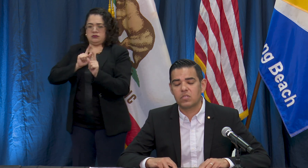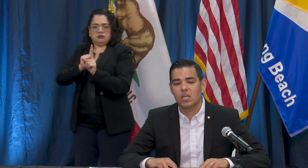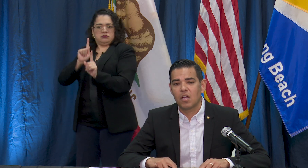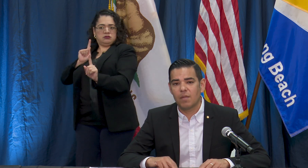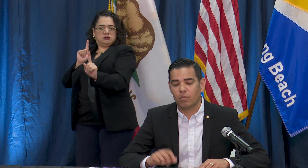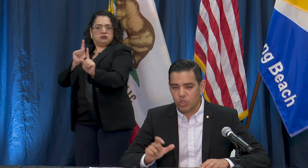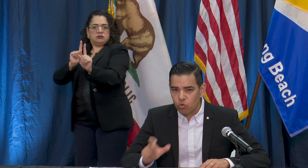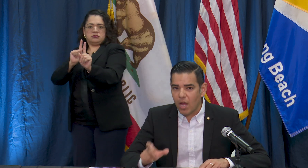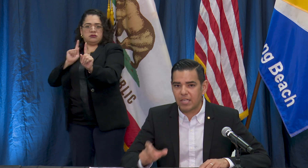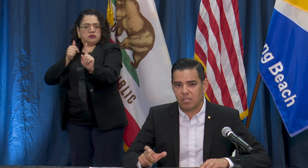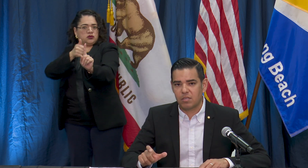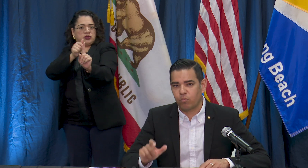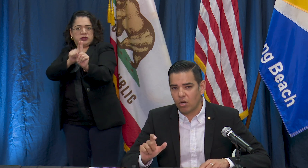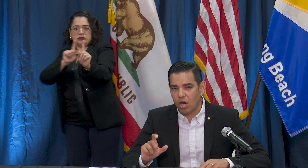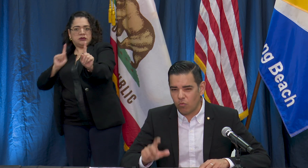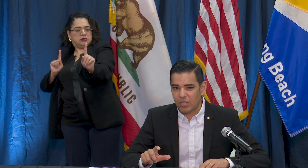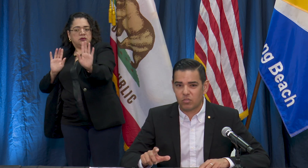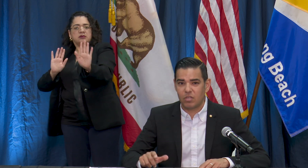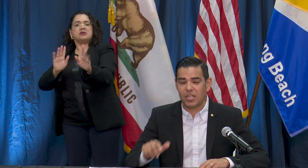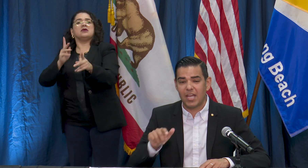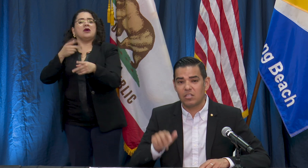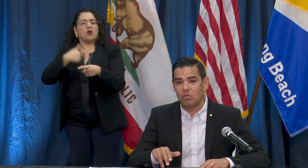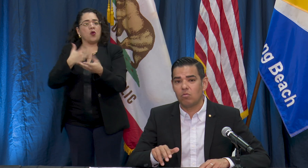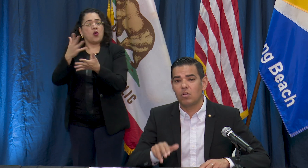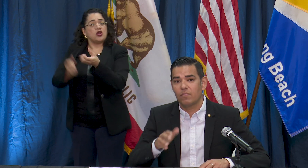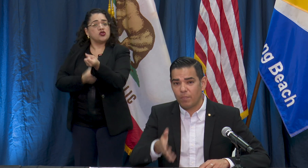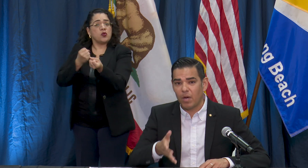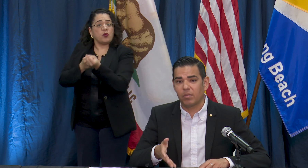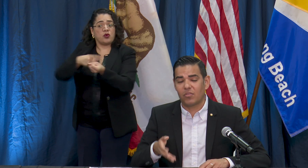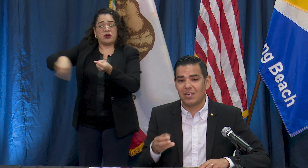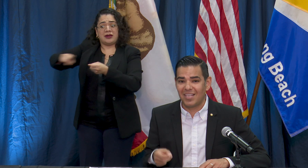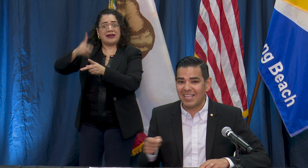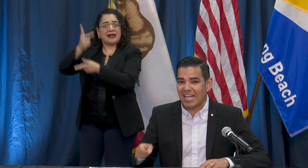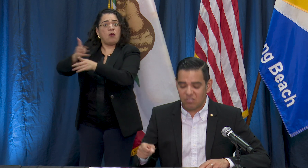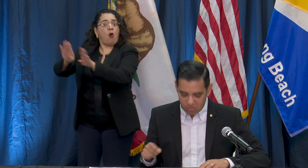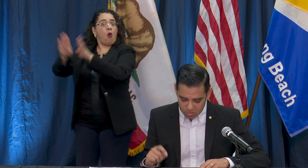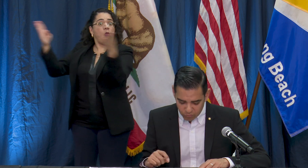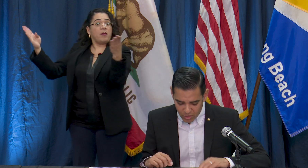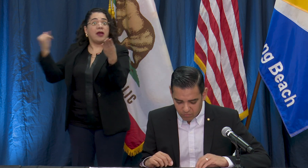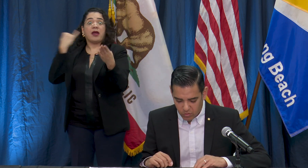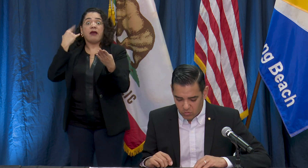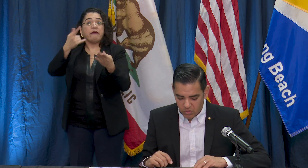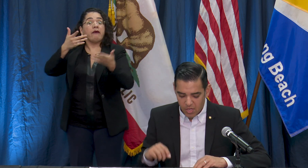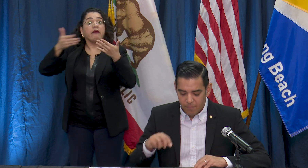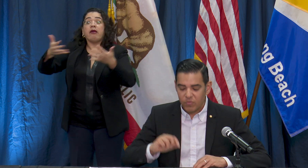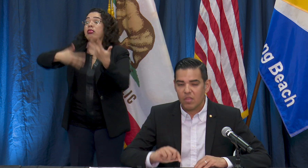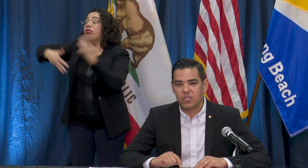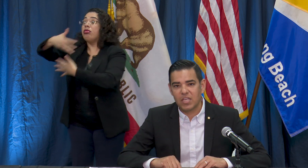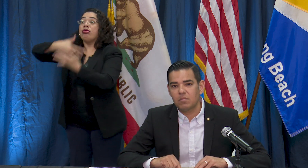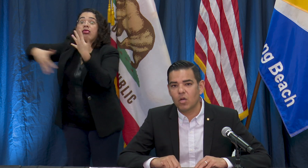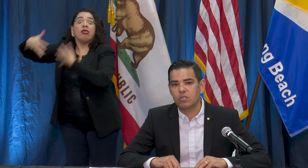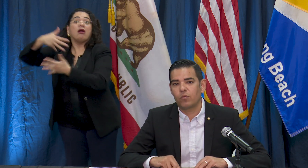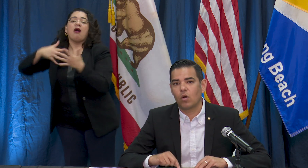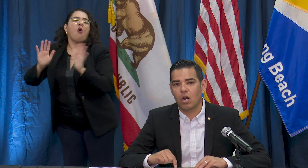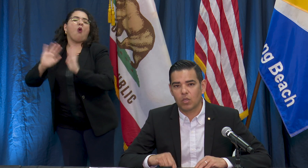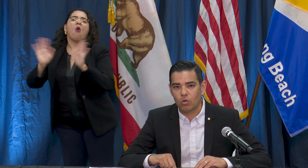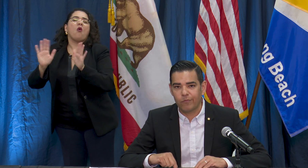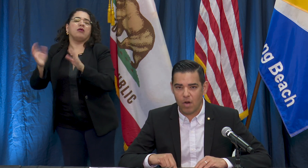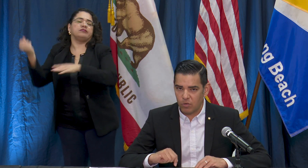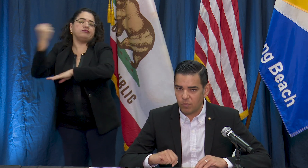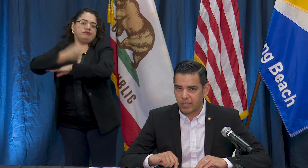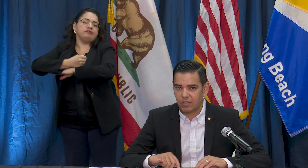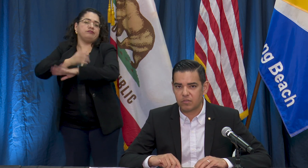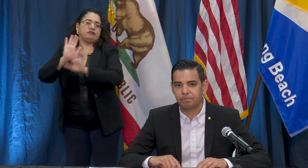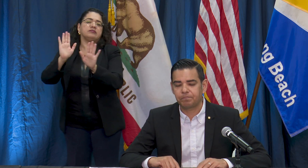with those. But we're trying to support our restaurants and you, the public, that needs access to those fresh foods. The same goes for our